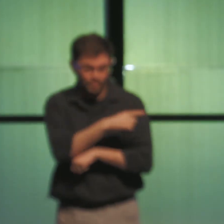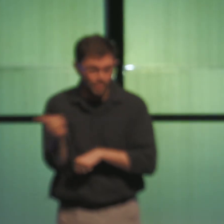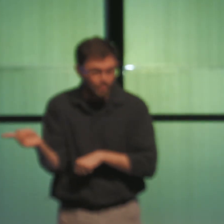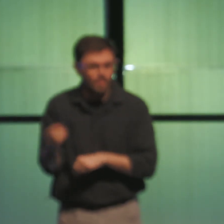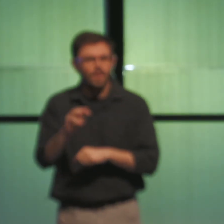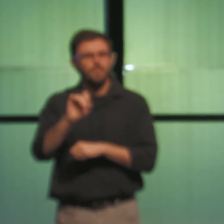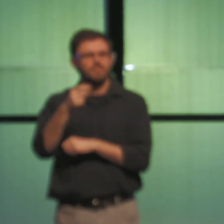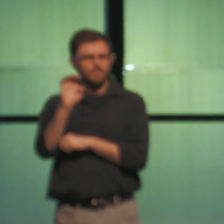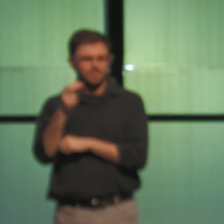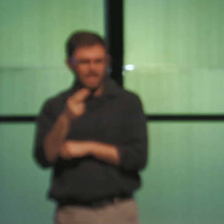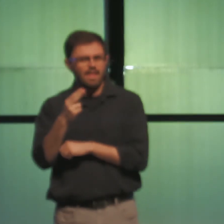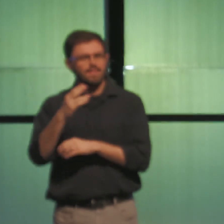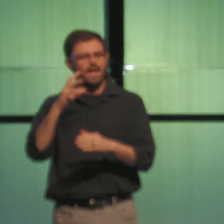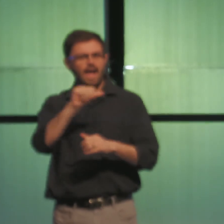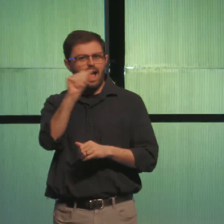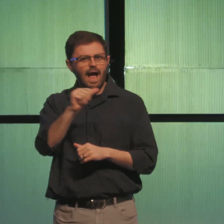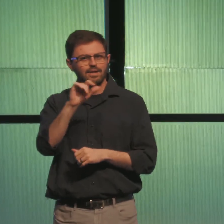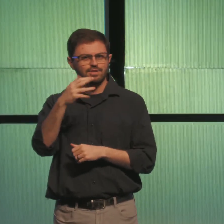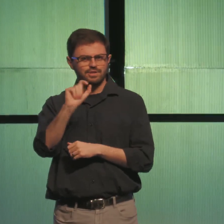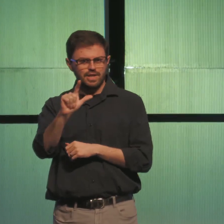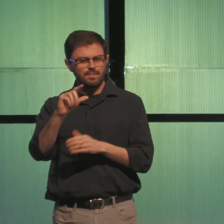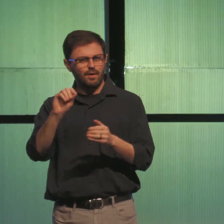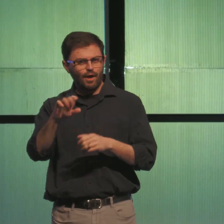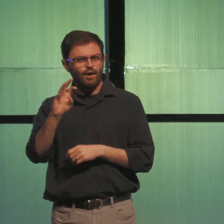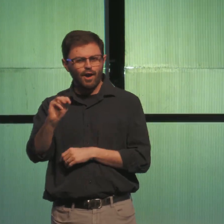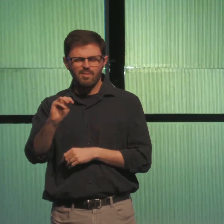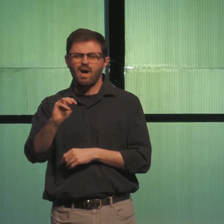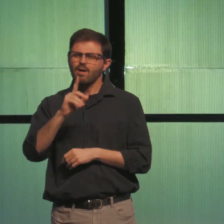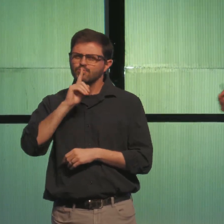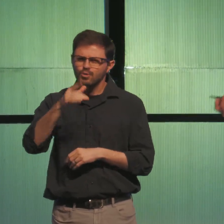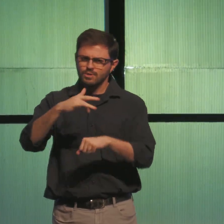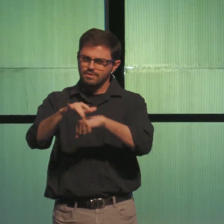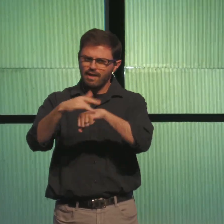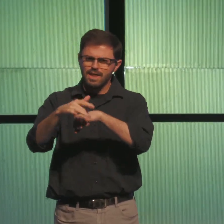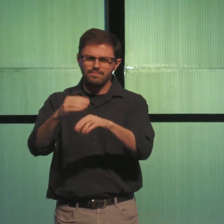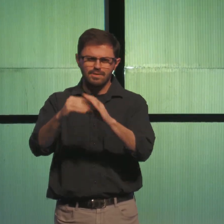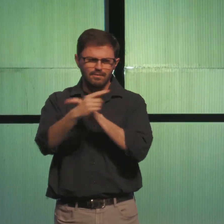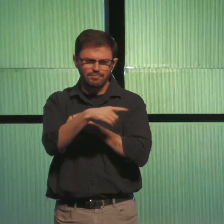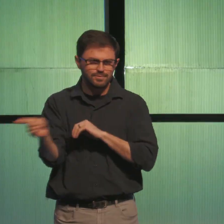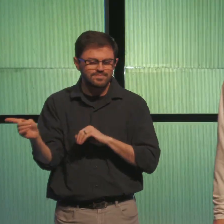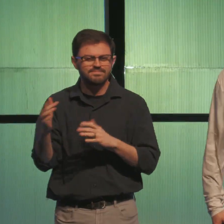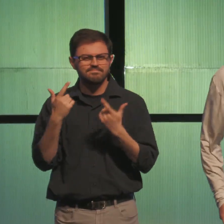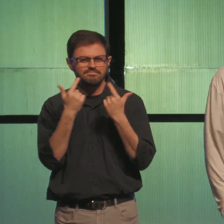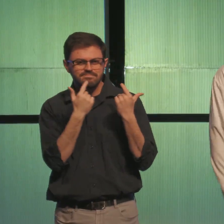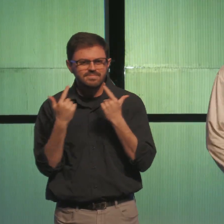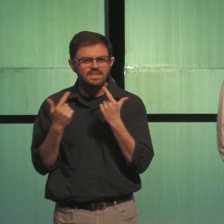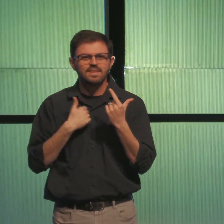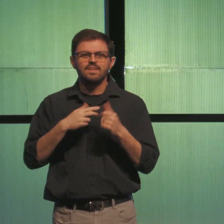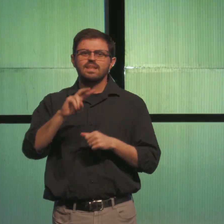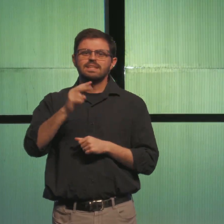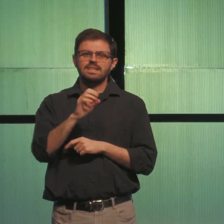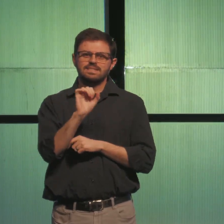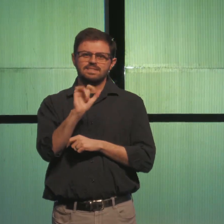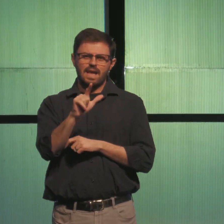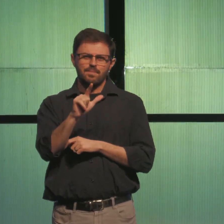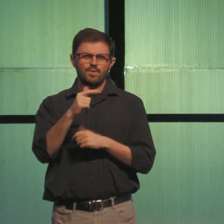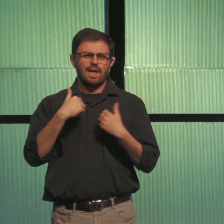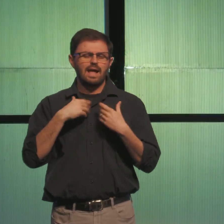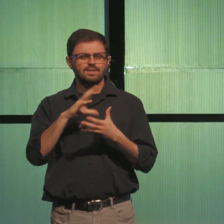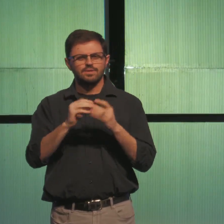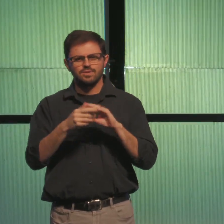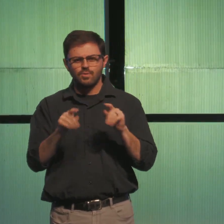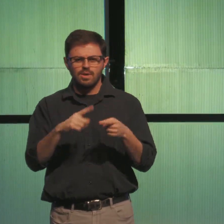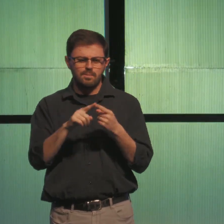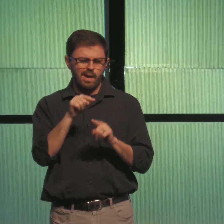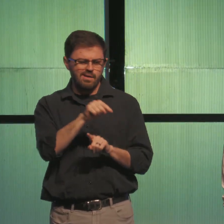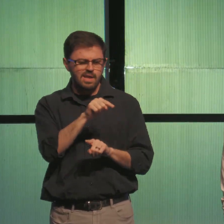Mephibosheth@gmail.com. I'm positive is out there, okay? 2 Samuel tells us the story of Mephibosheth, and it offers us some wisdom